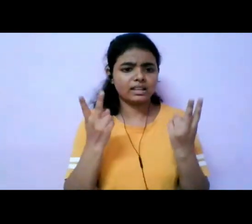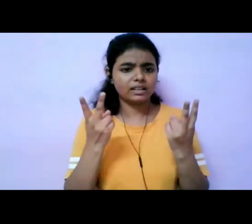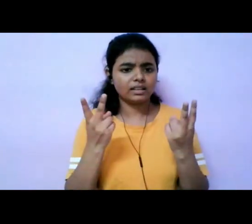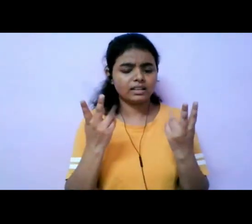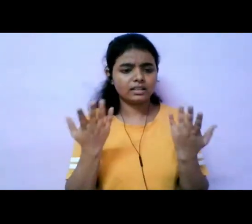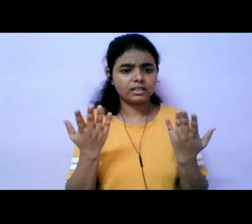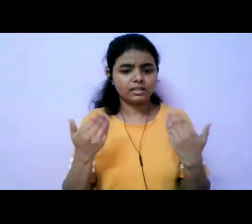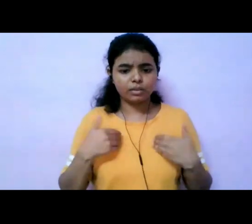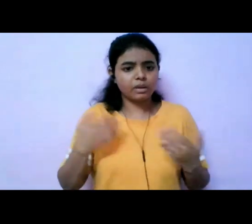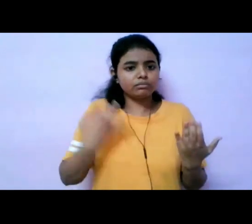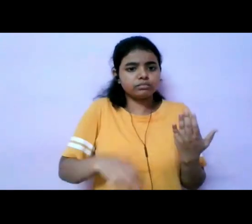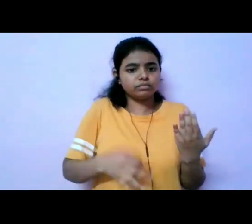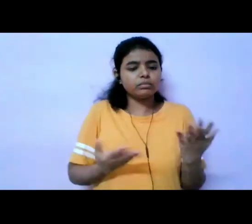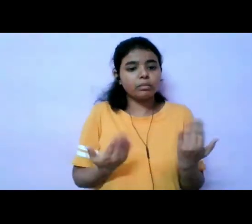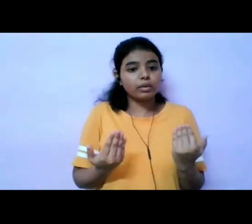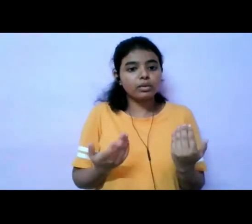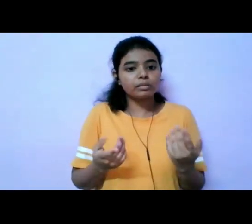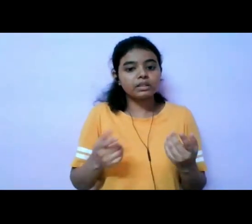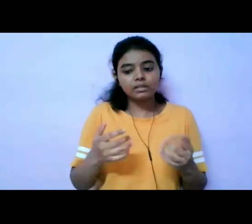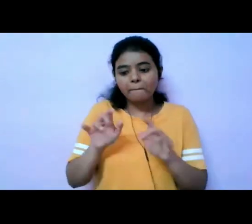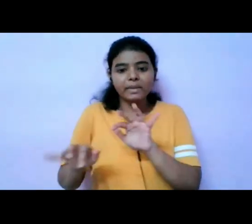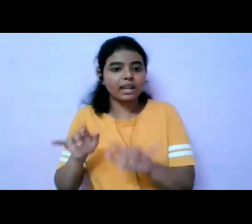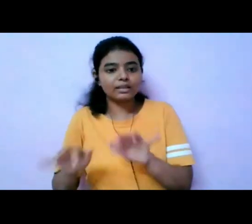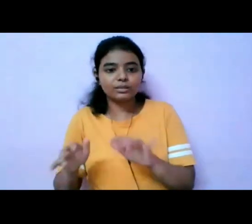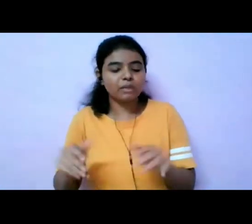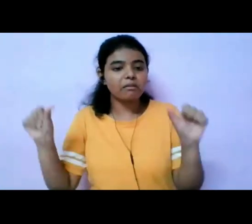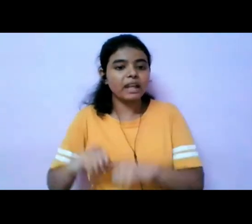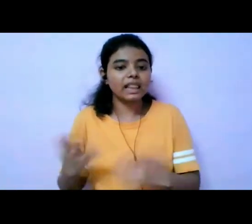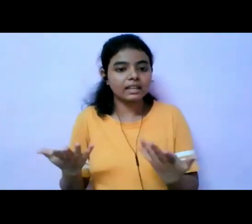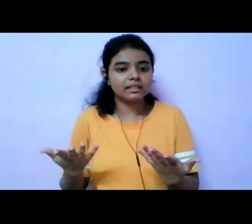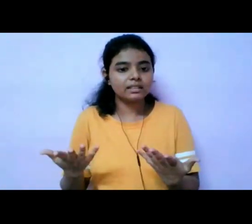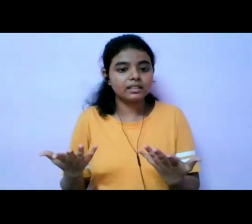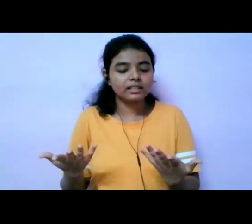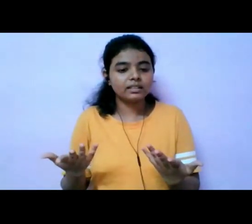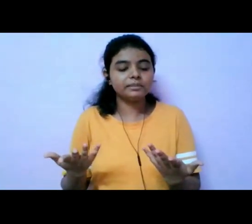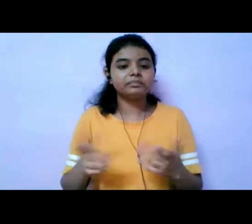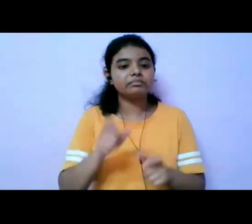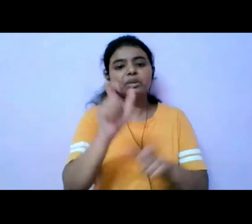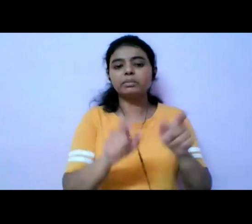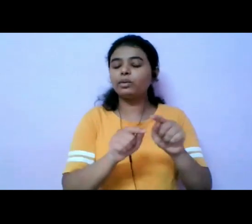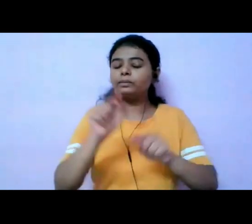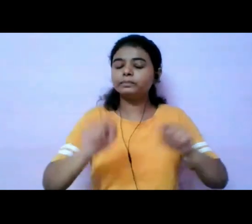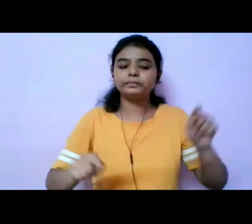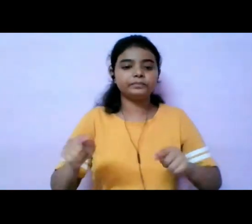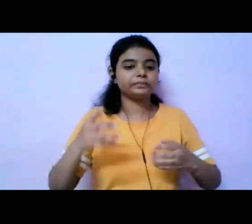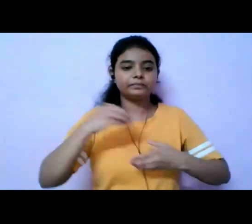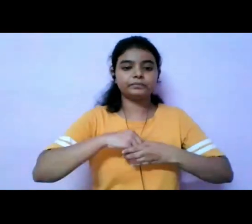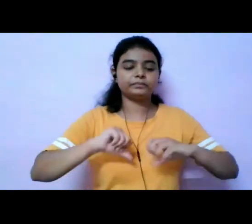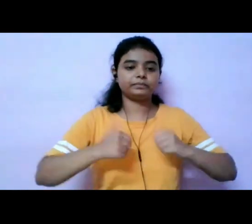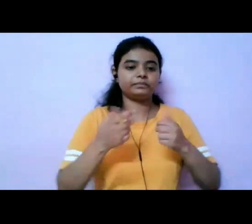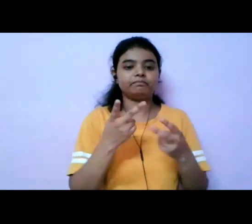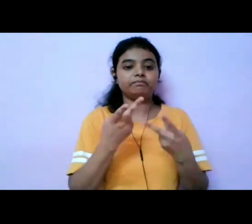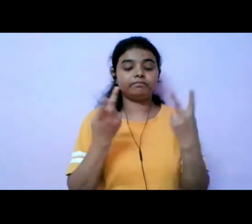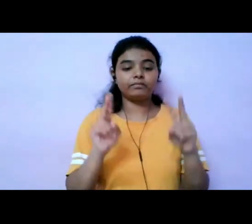I can play guitar, but I can't play piano, you know? I mean, so we're all differently abled, and it seems like the wrong